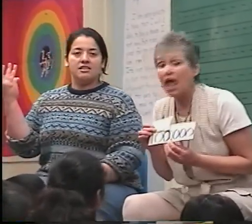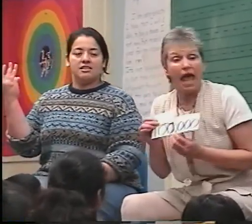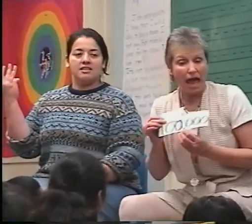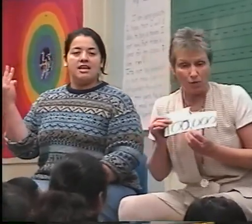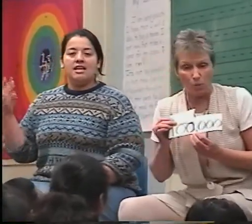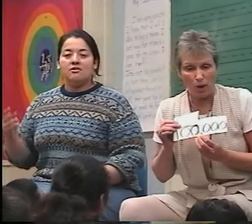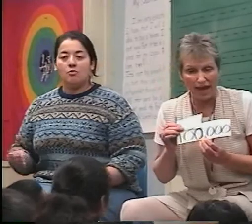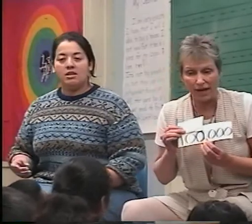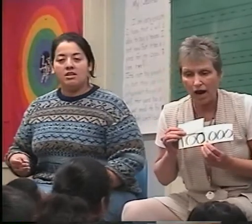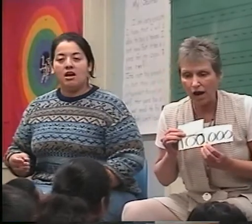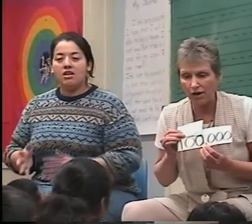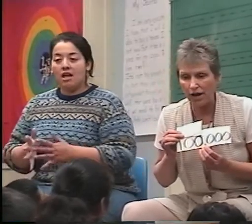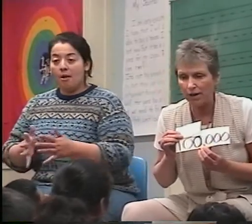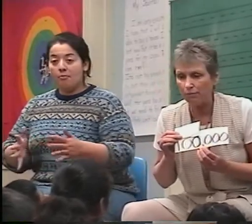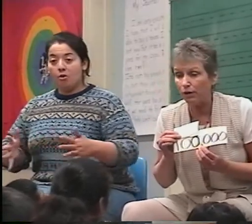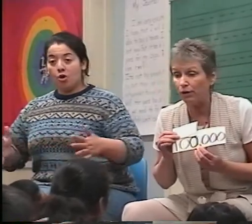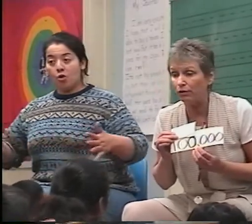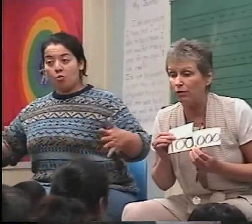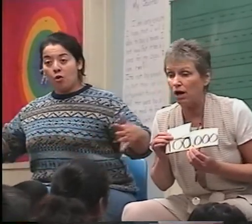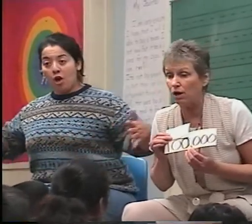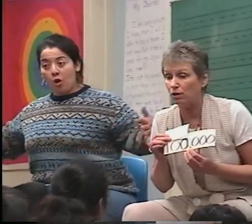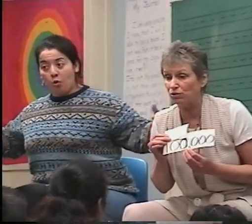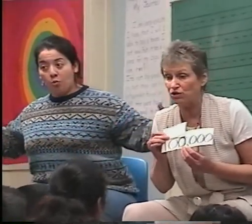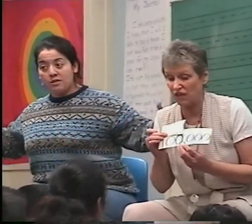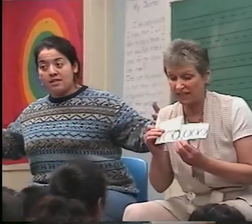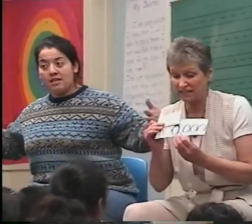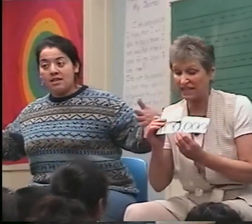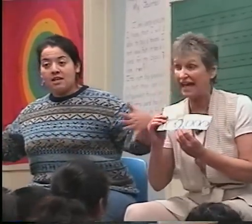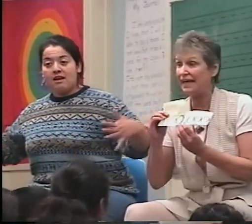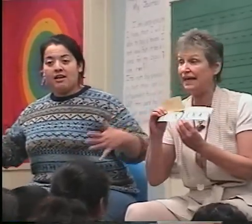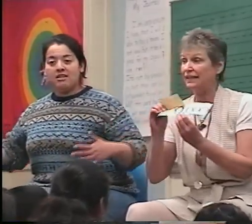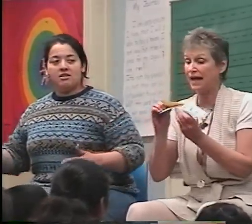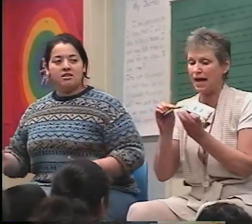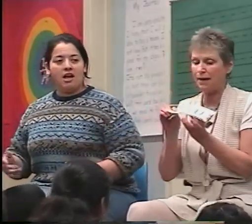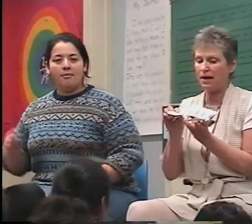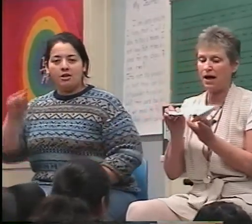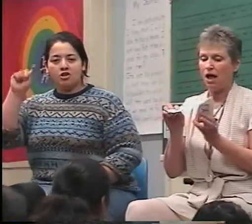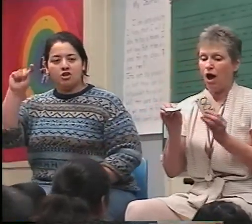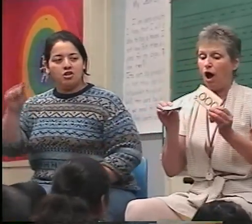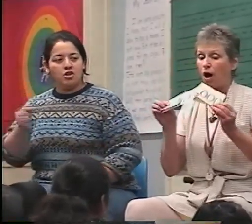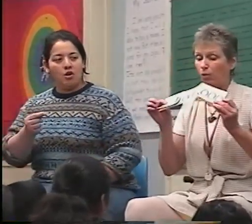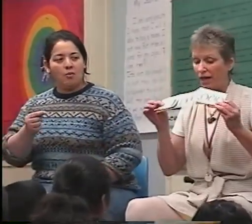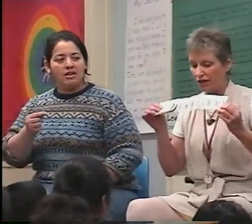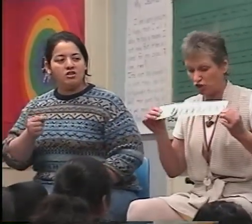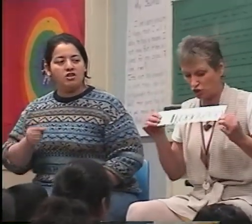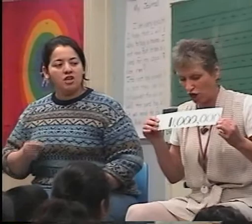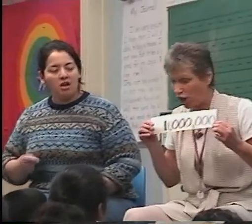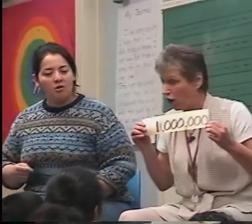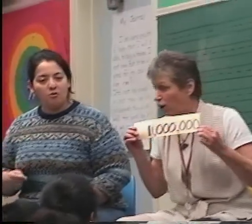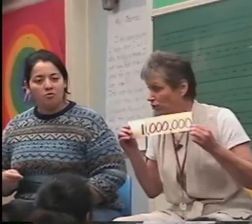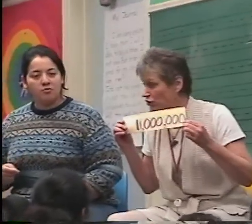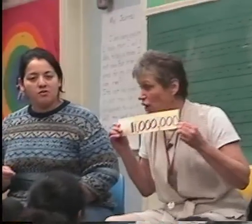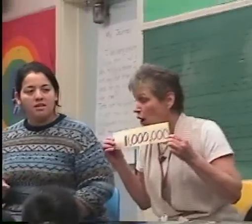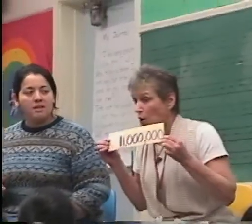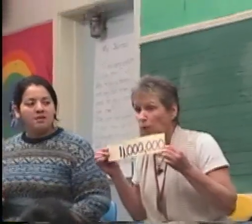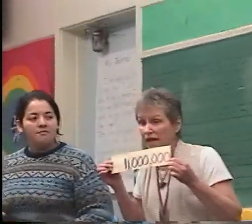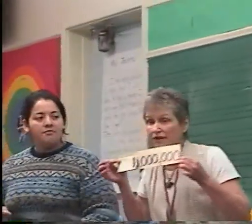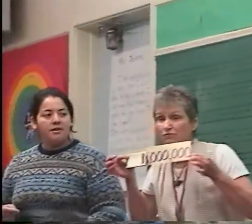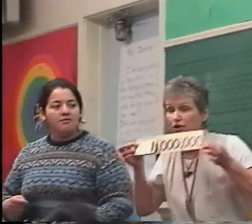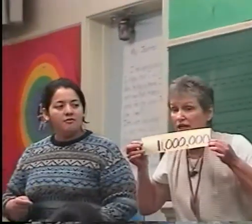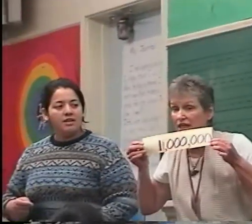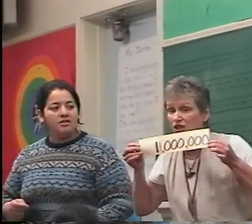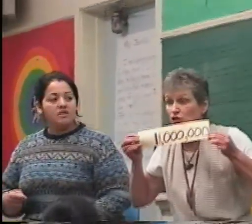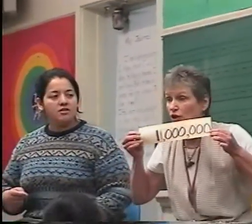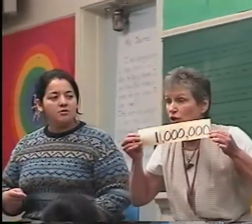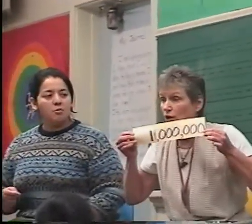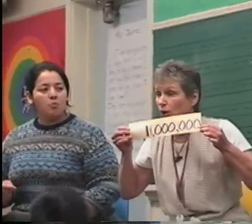100,000. And when our number grows, the second comma always shows.